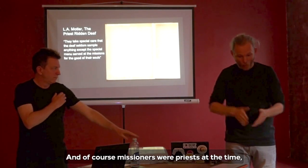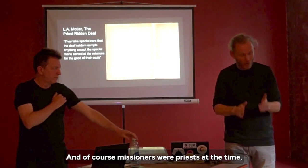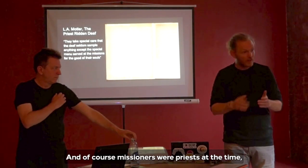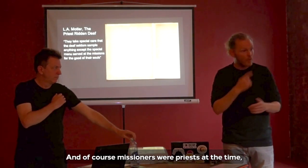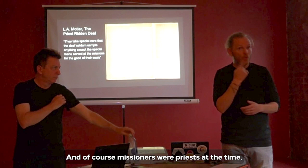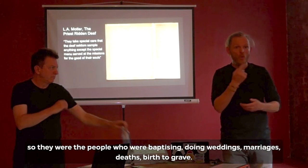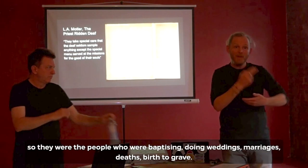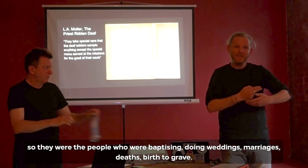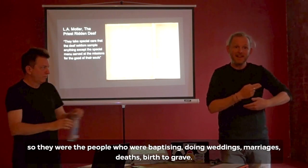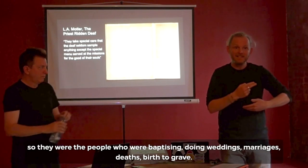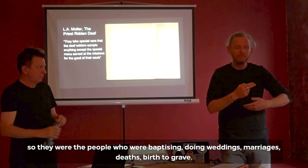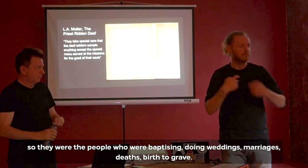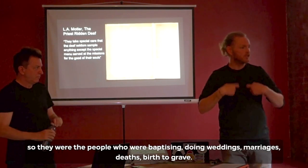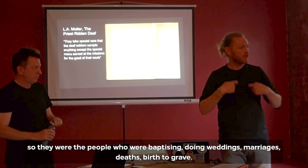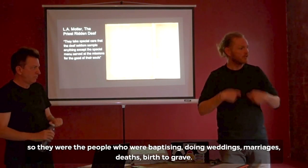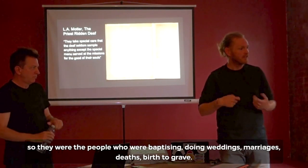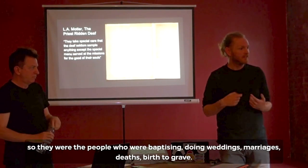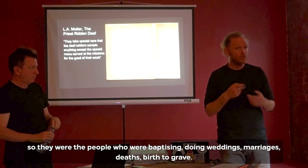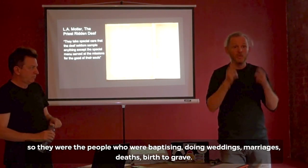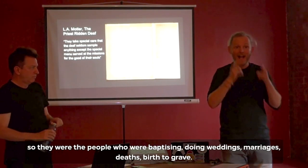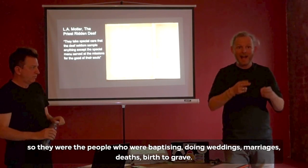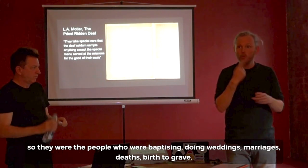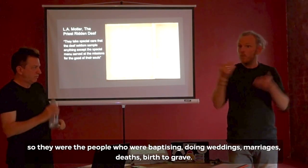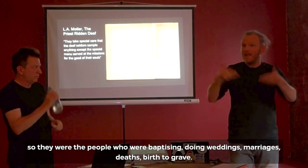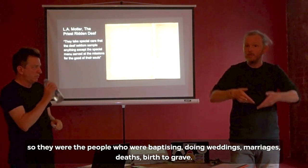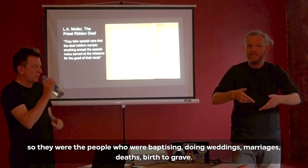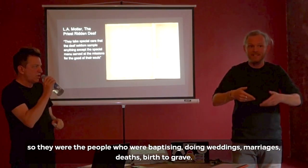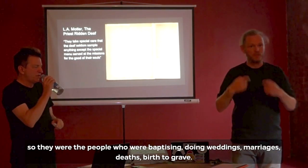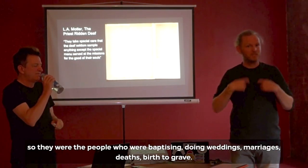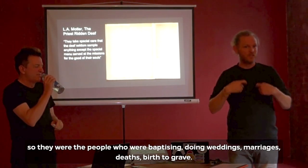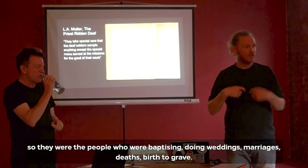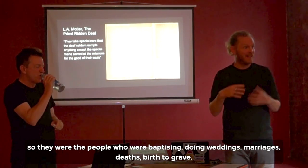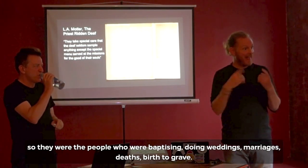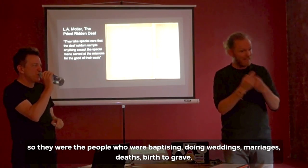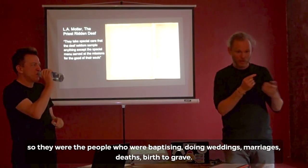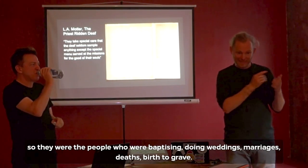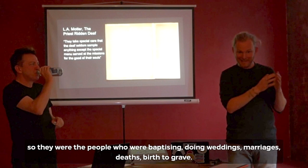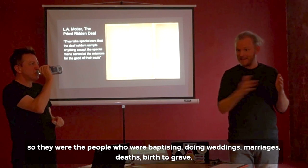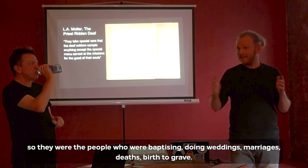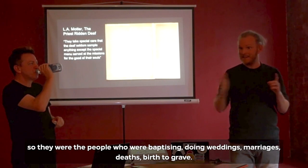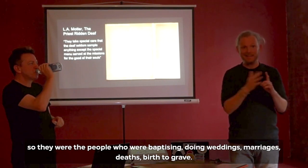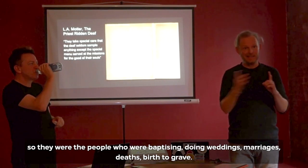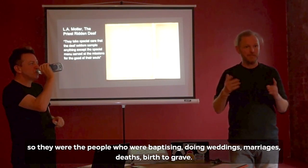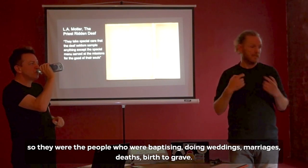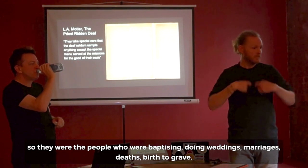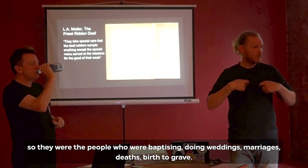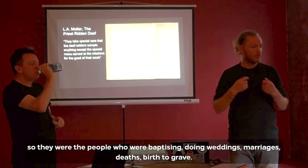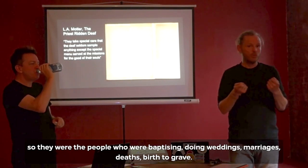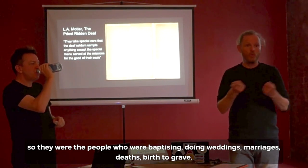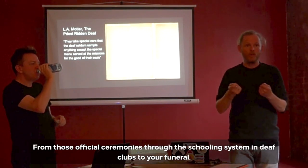time, so they were the people who were baptizing, doing weddings, marriages, deaths, birth to grave.